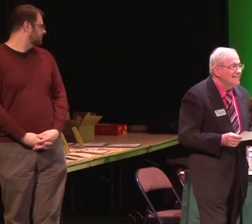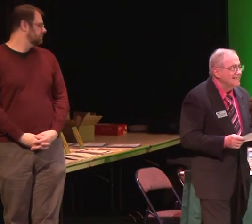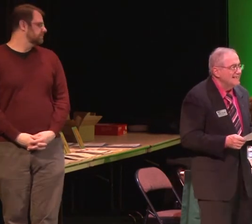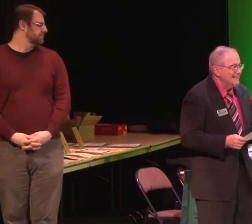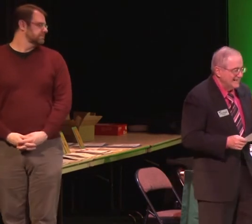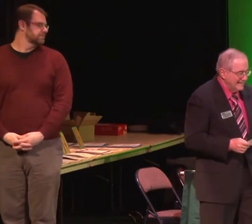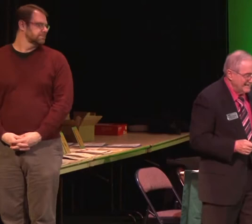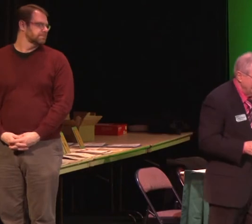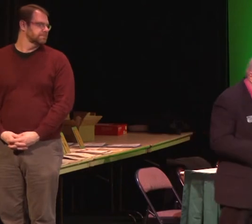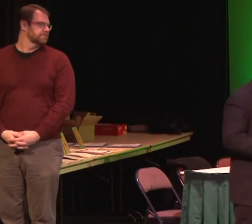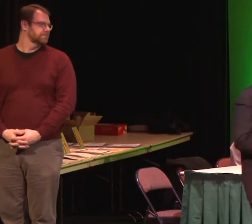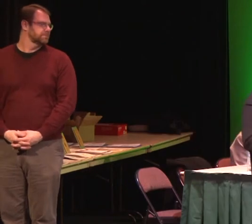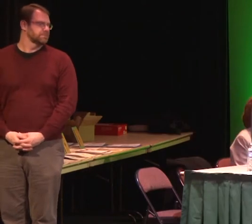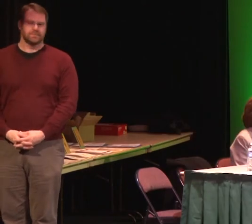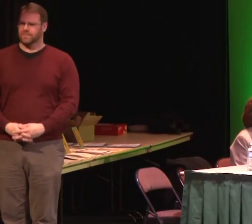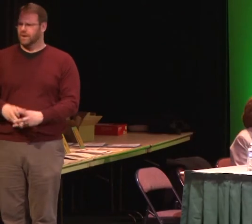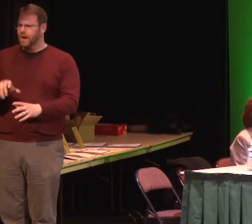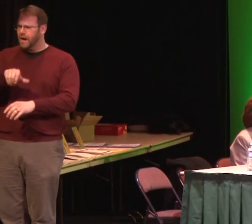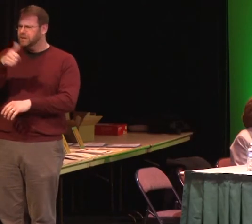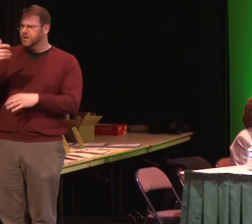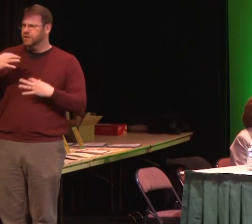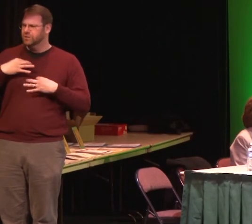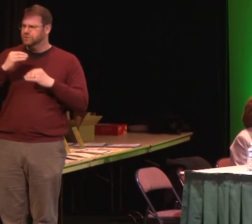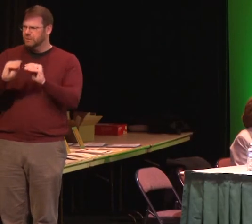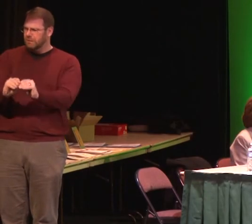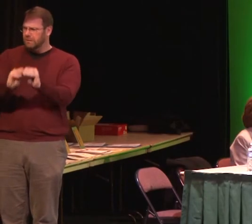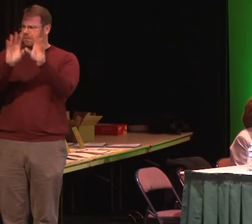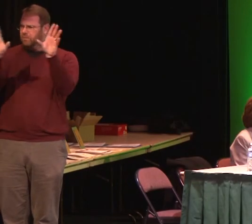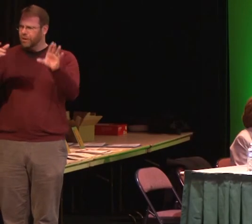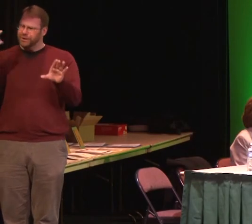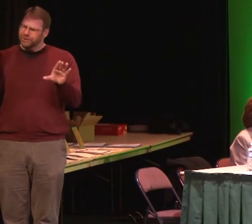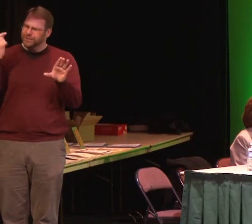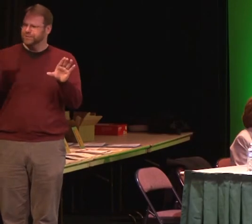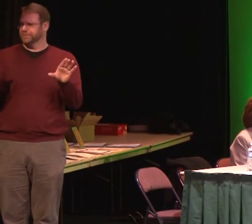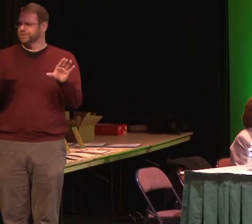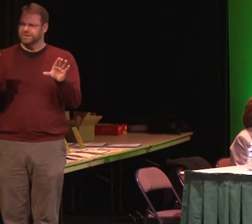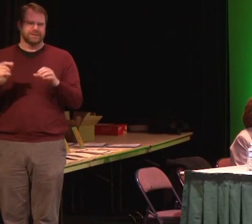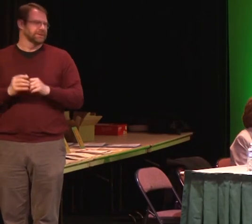Nice green color for Monday. Wow, cool.